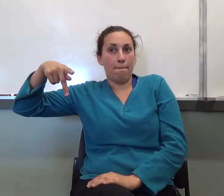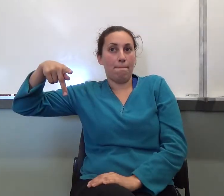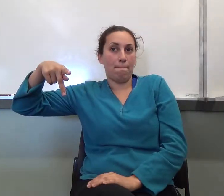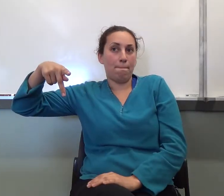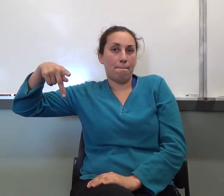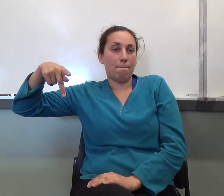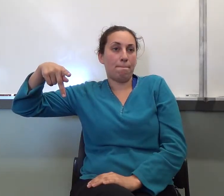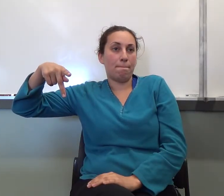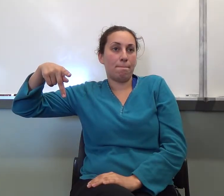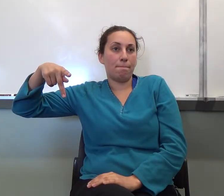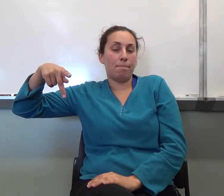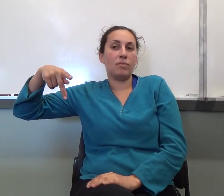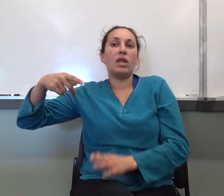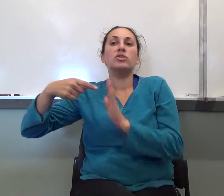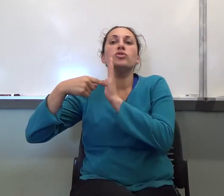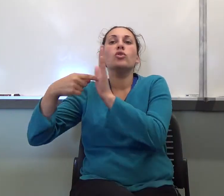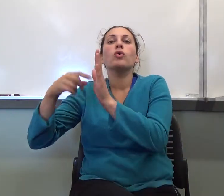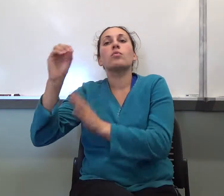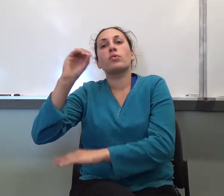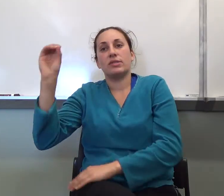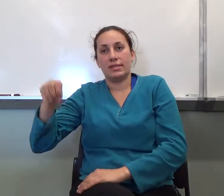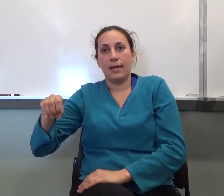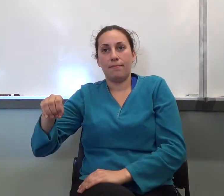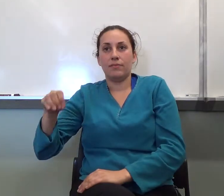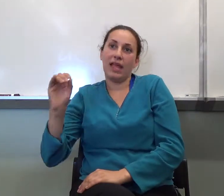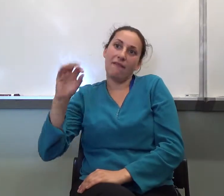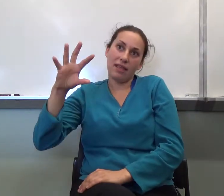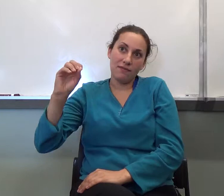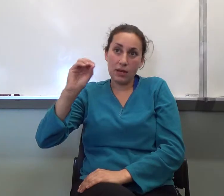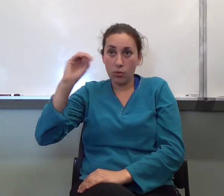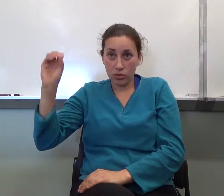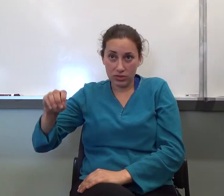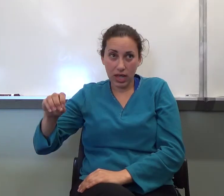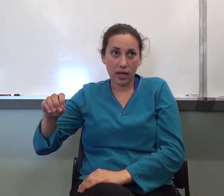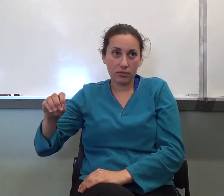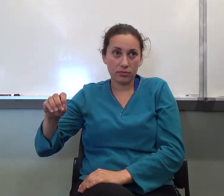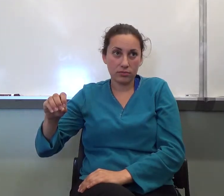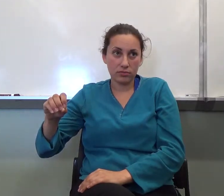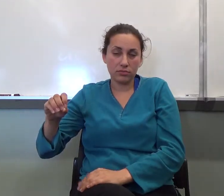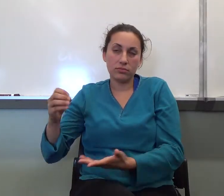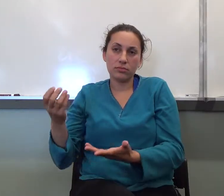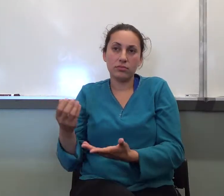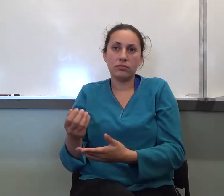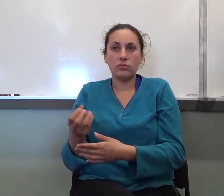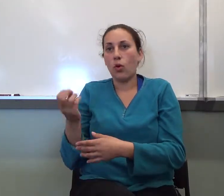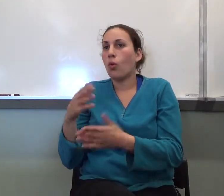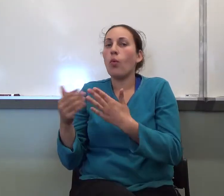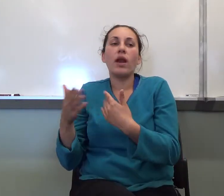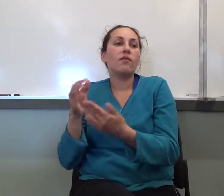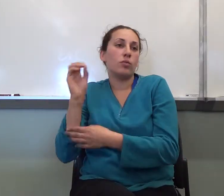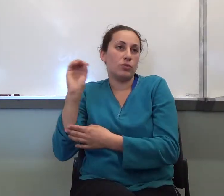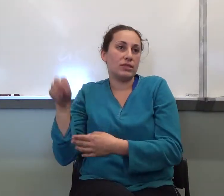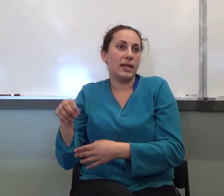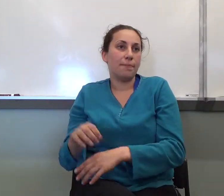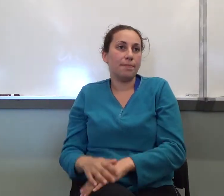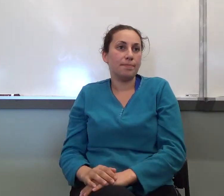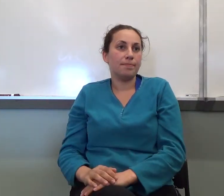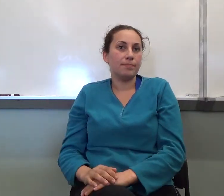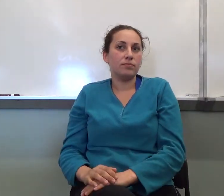number of the percent. For example, if it's 50% off sale, it represents 50. And instead of writing a percent there, what I'm going to